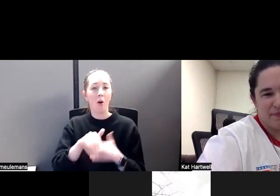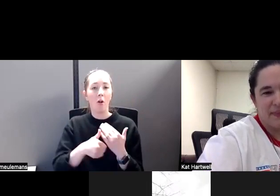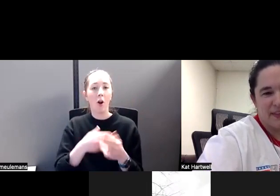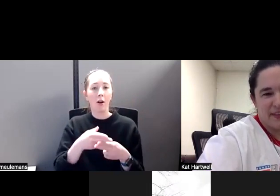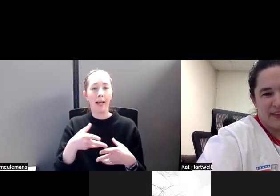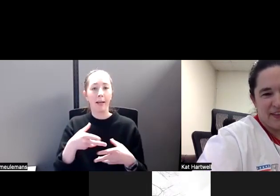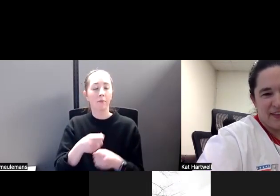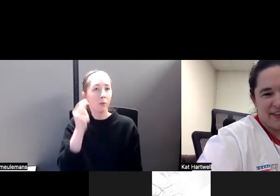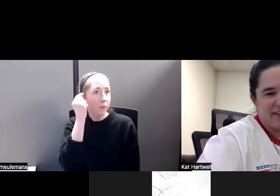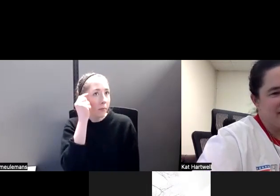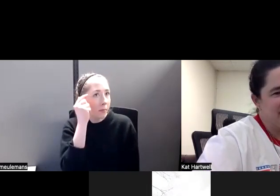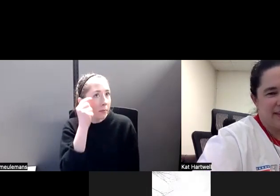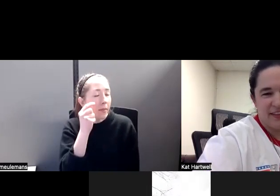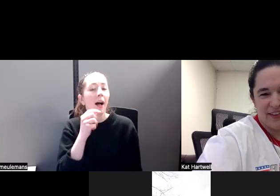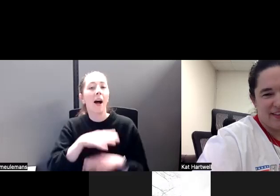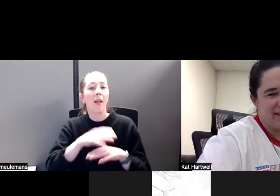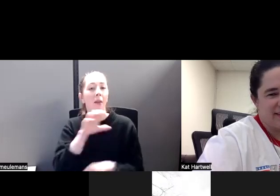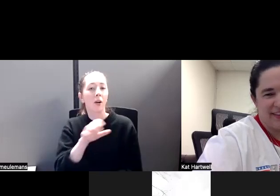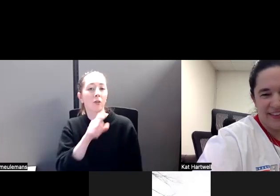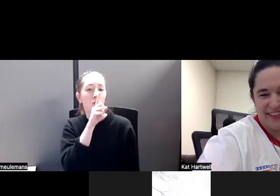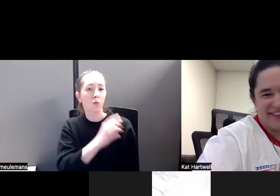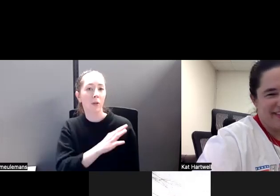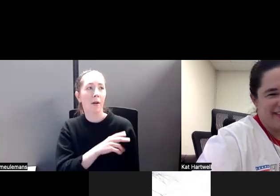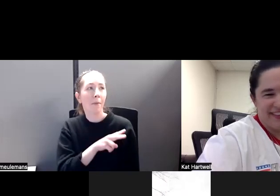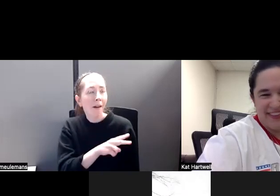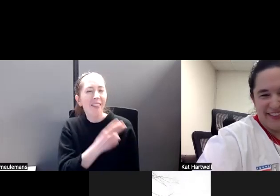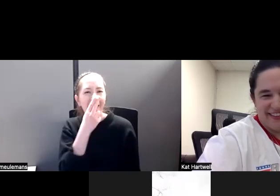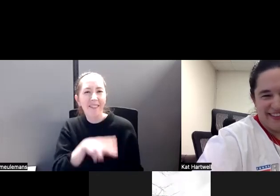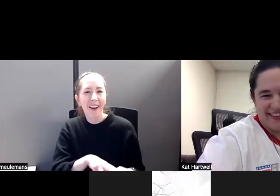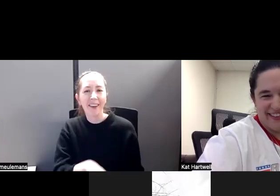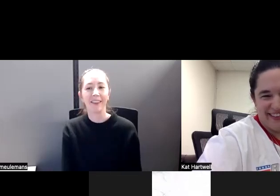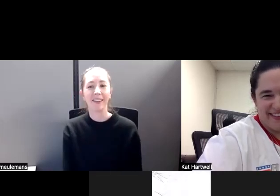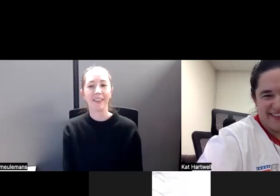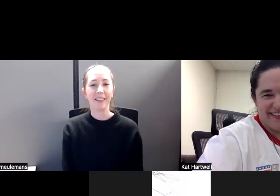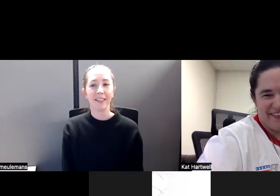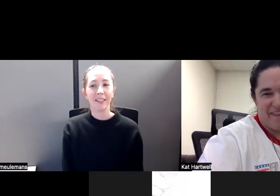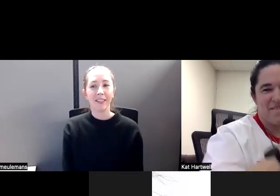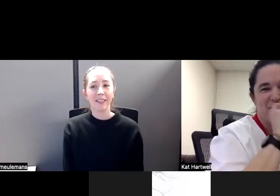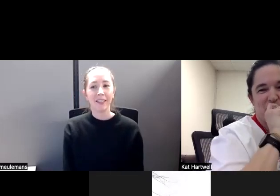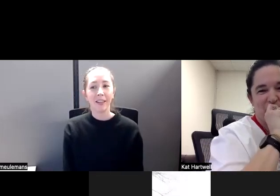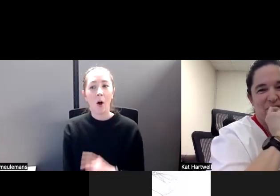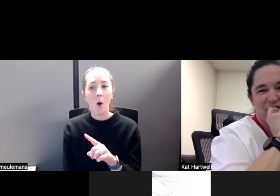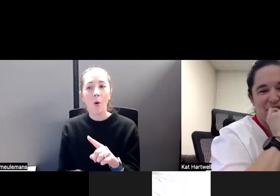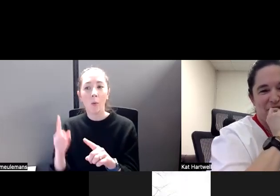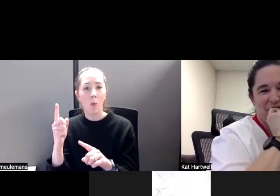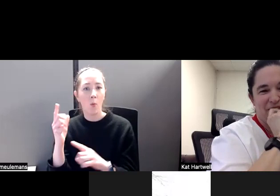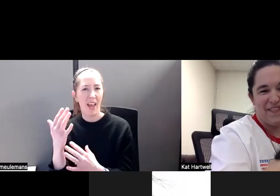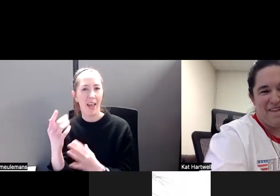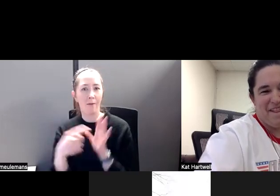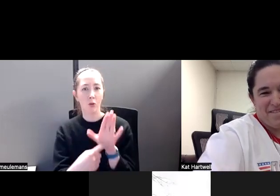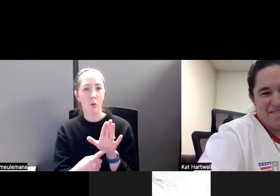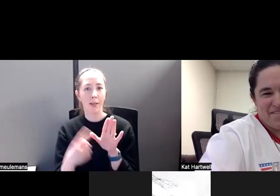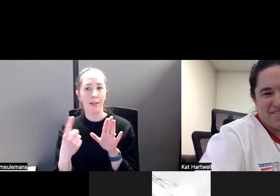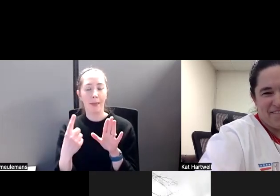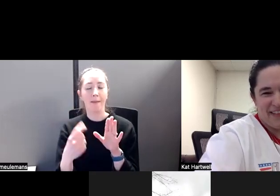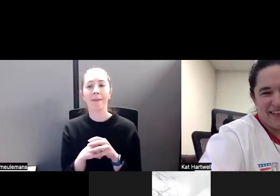on the helmet, which was super cool. Okay, and really fun. Cool. Yeah. And then I gotta show you guys something. You know what? I'm gonna